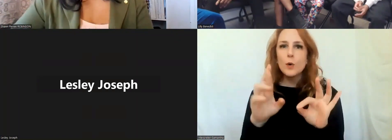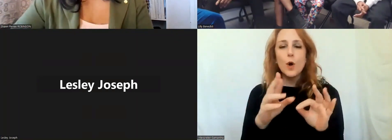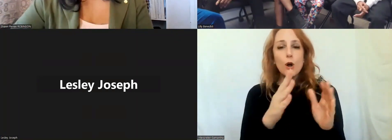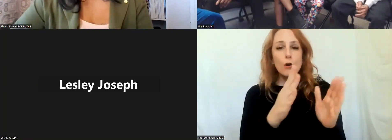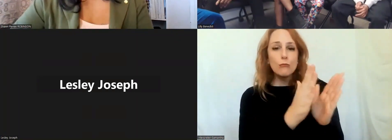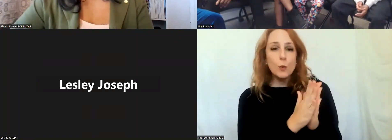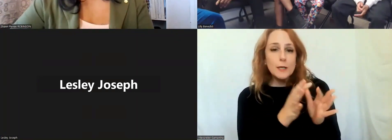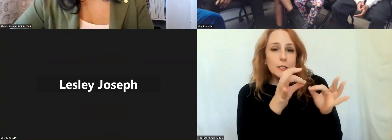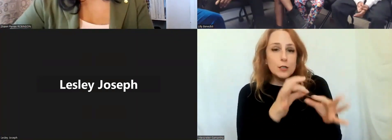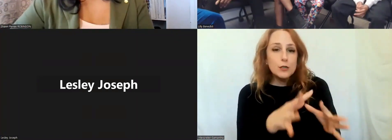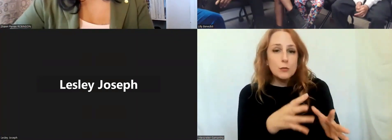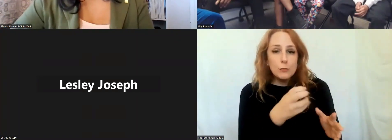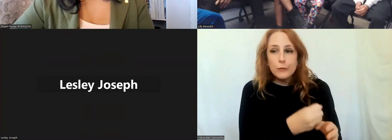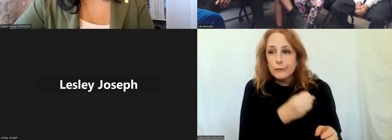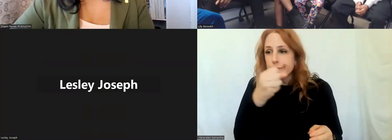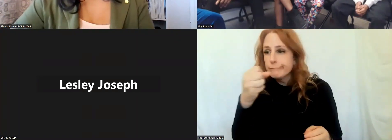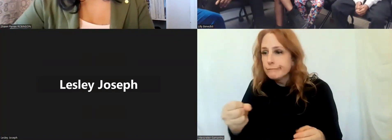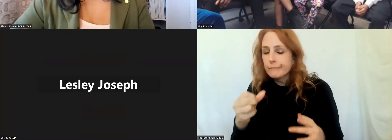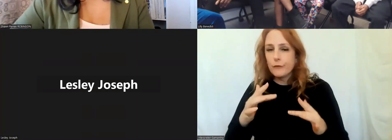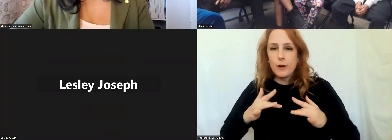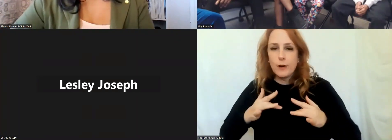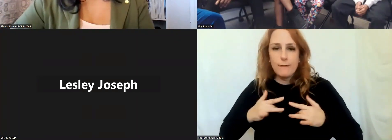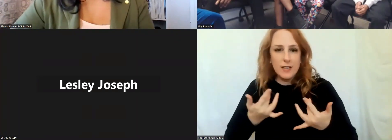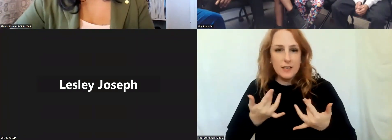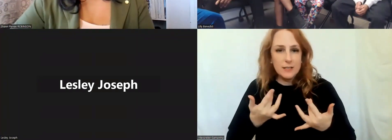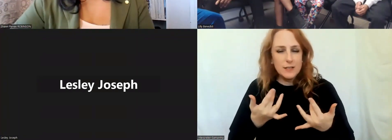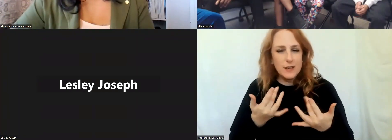for events?